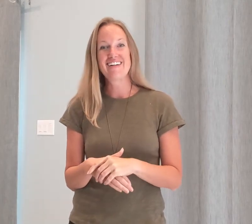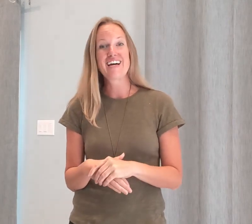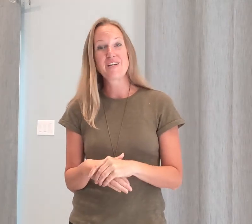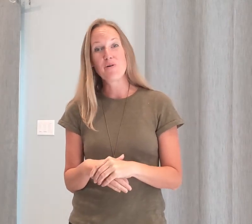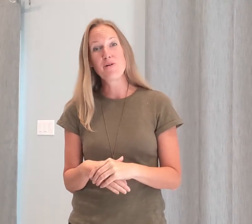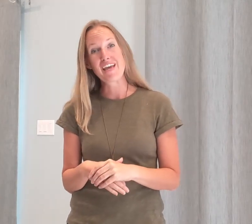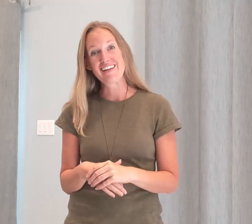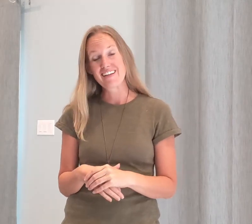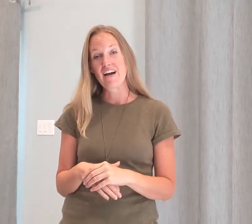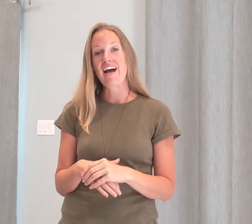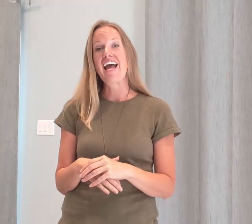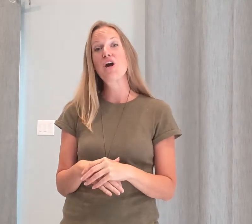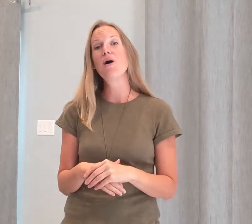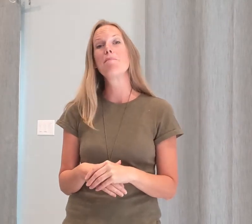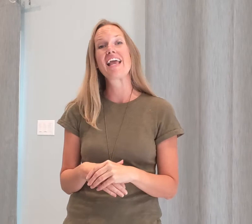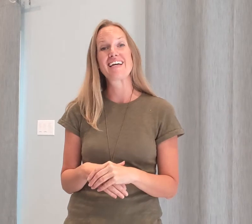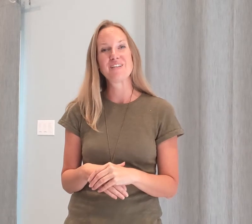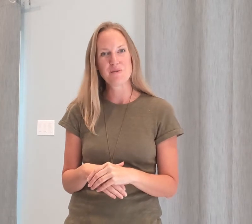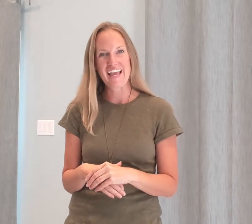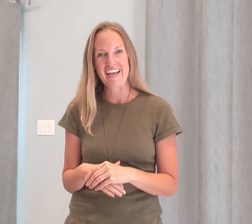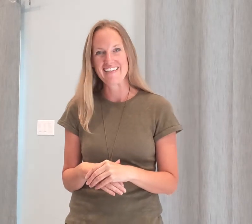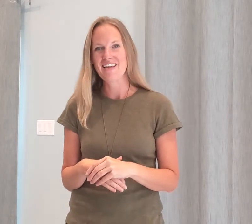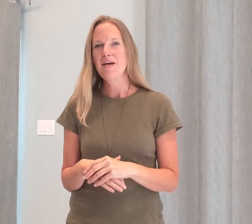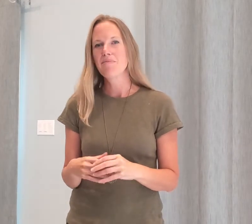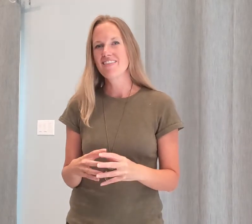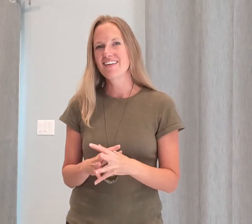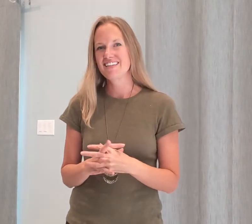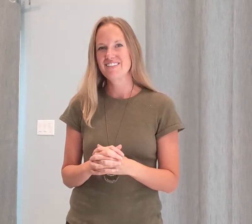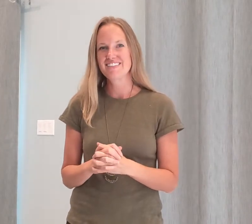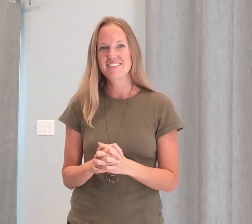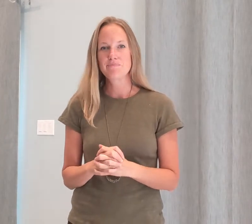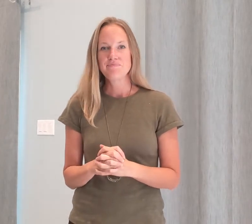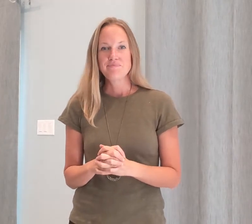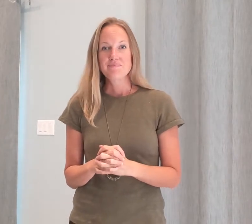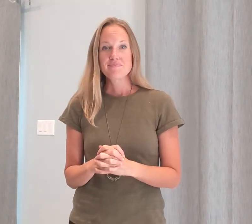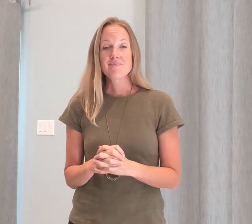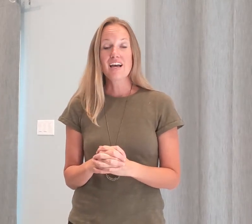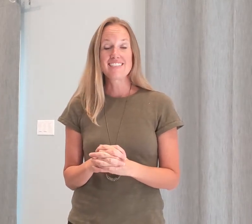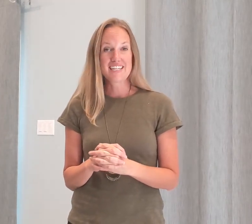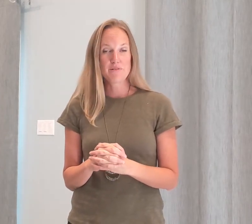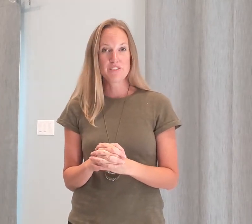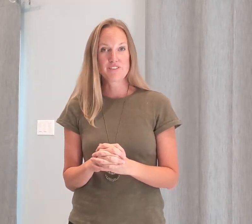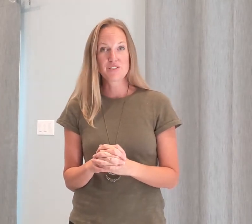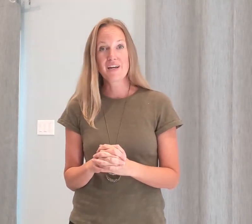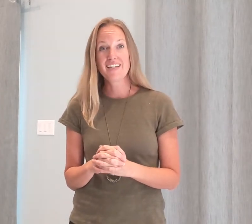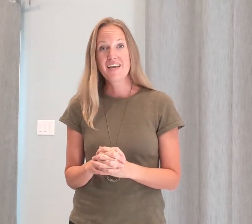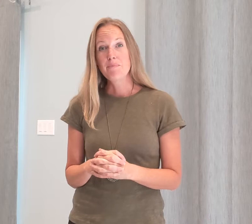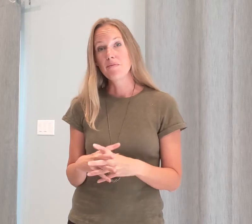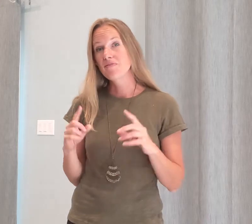I Know a Man Who Can by the Cathedrals. Today we'll do verse 1, but before we